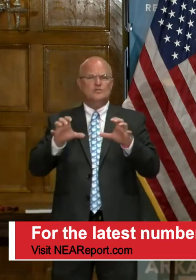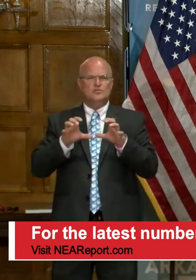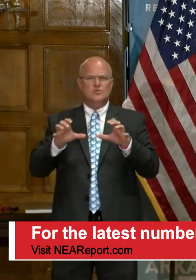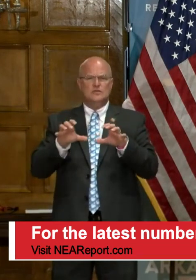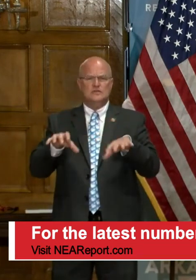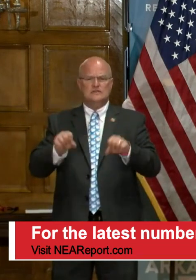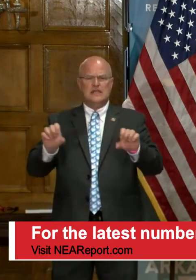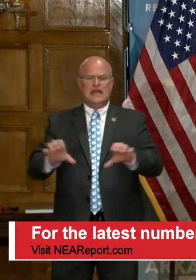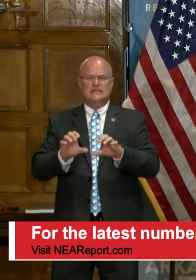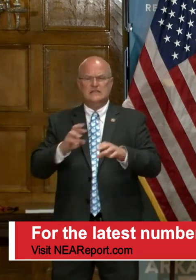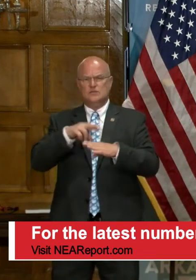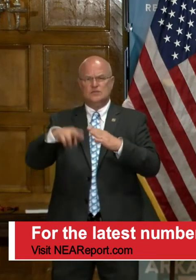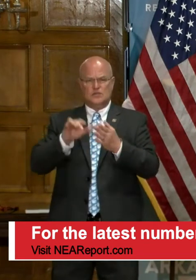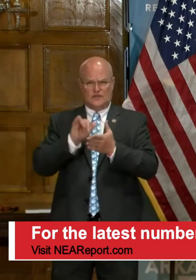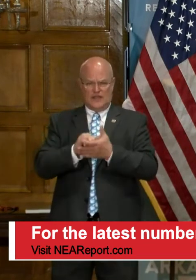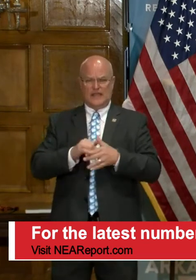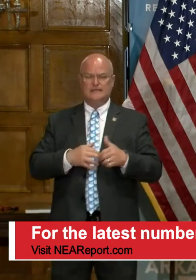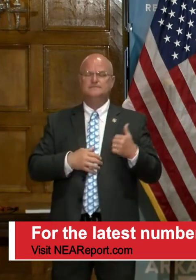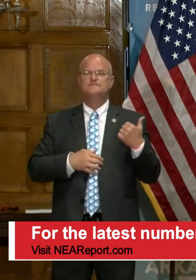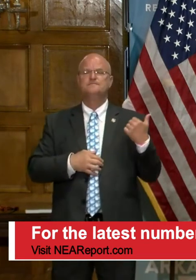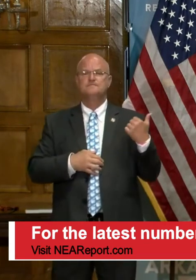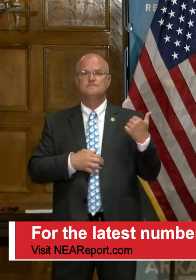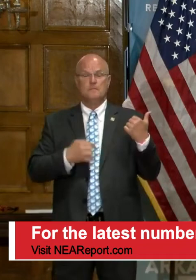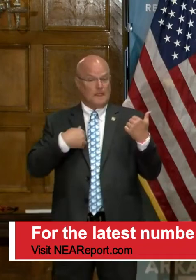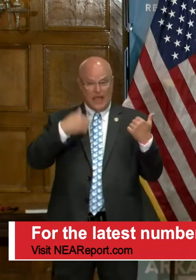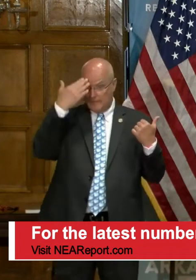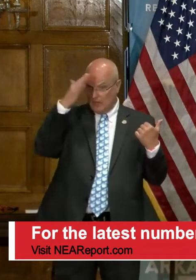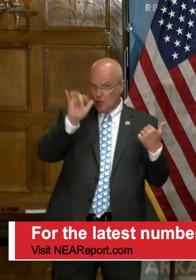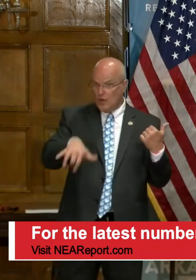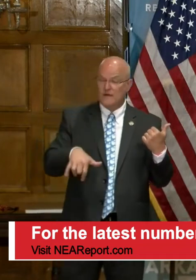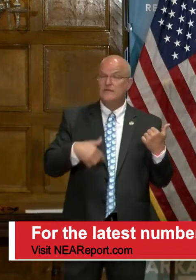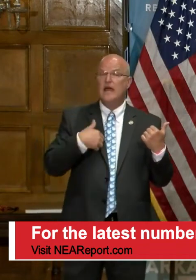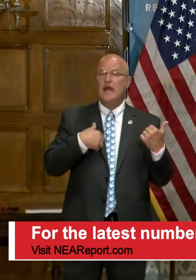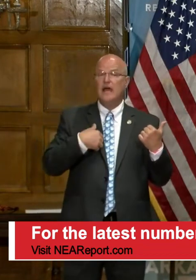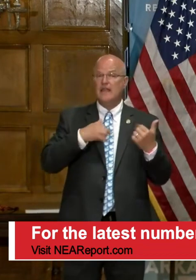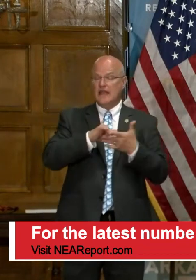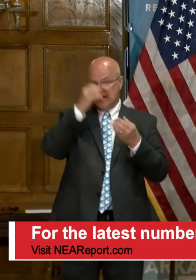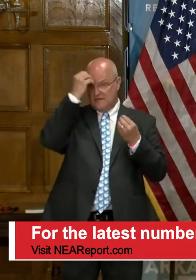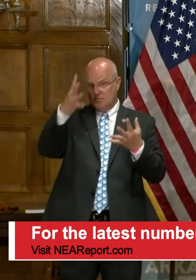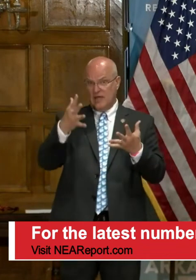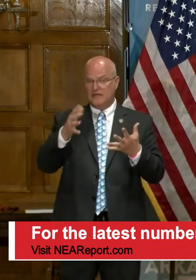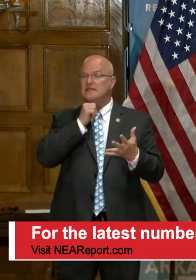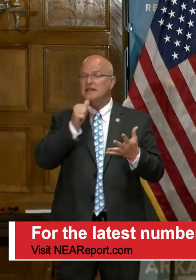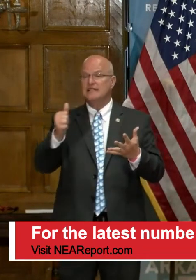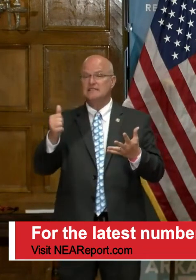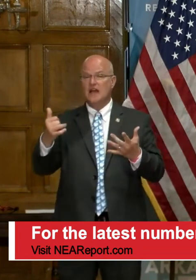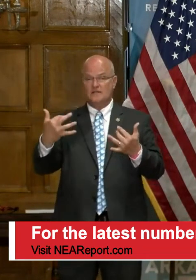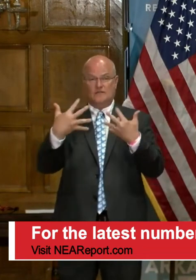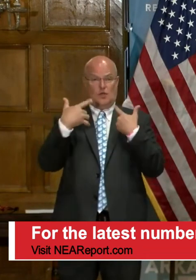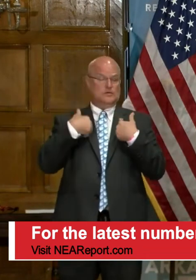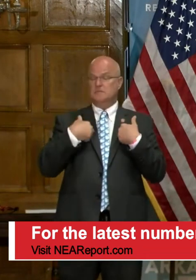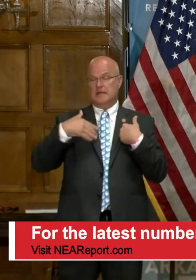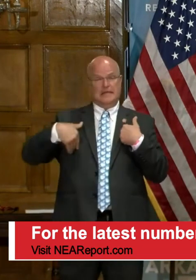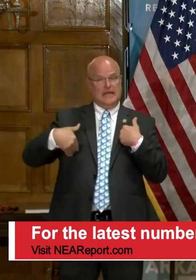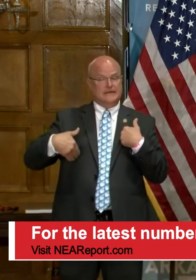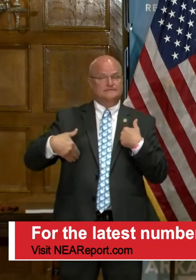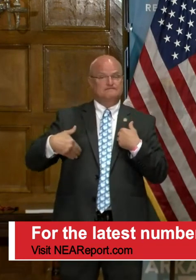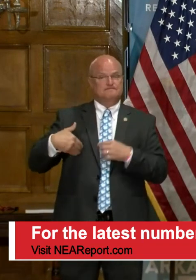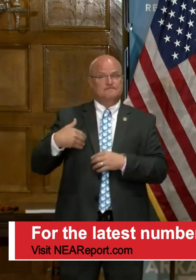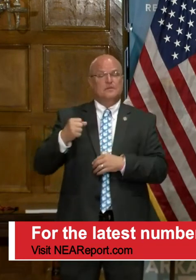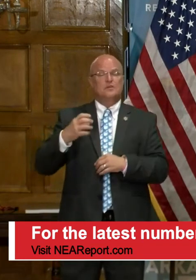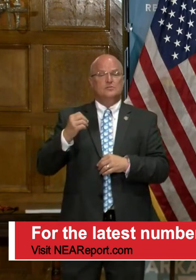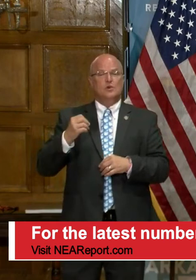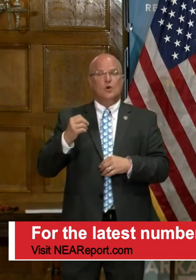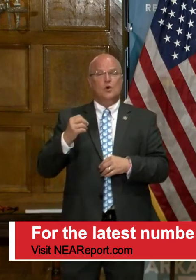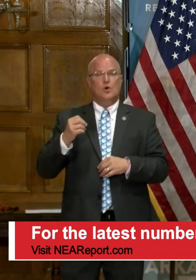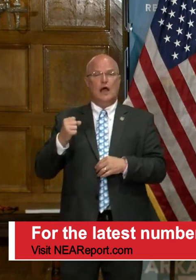take place as a result of that. I'm not aware of that. That information has not flowed to me,